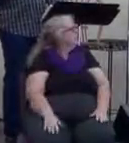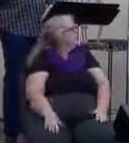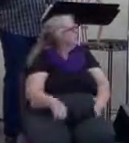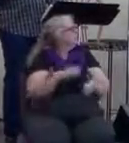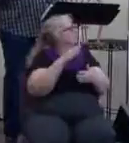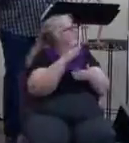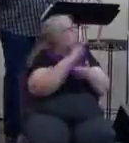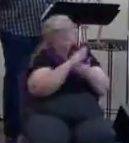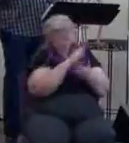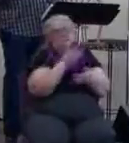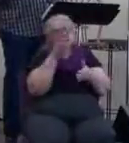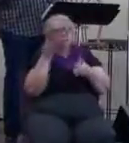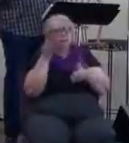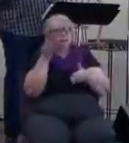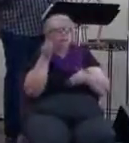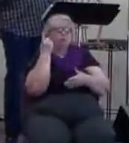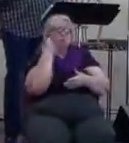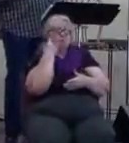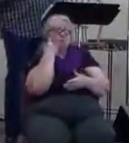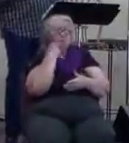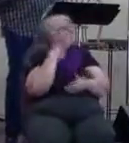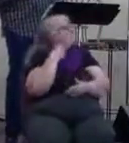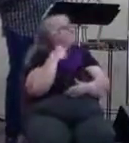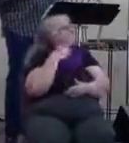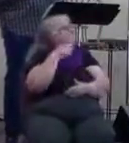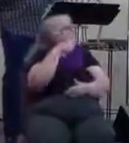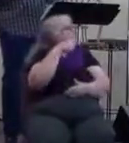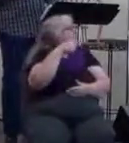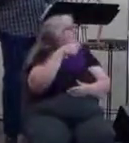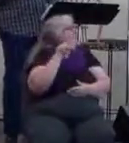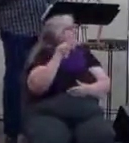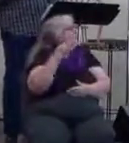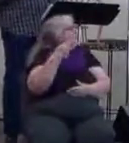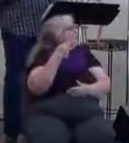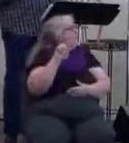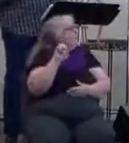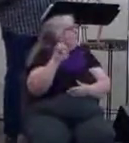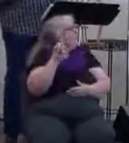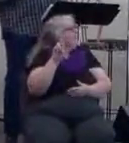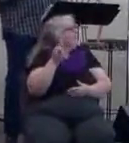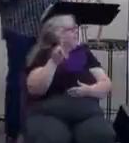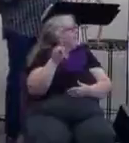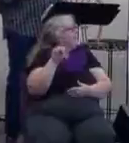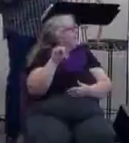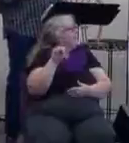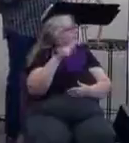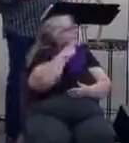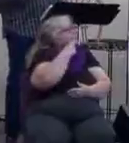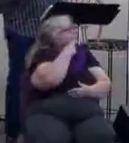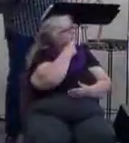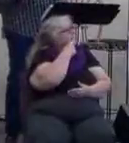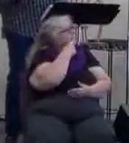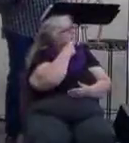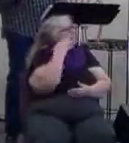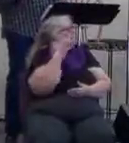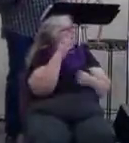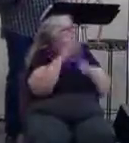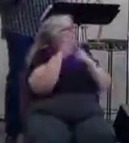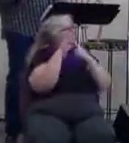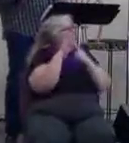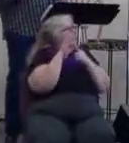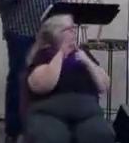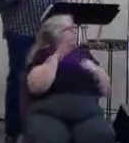Some time ago, Thaddeus appeared claiming to be somebody. And about 400 men rallied to